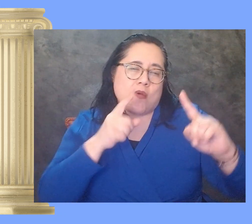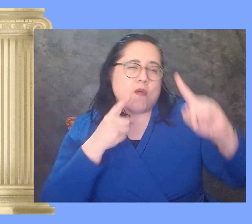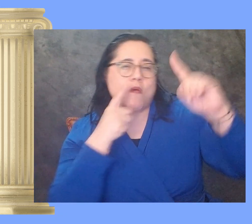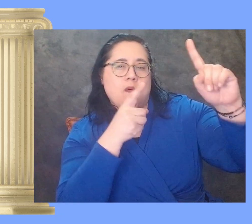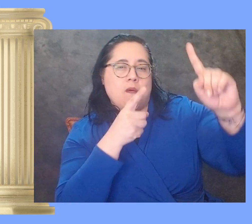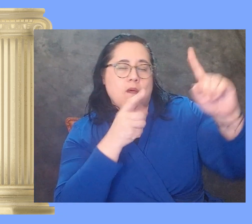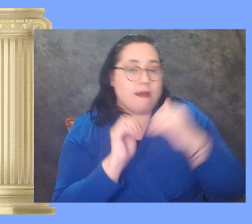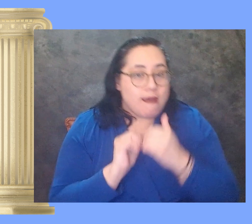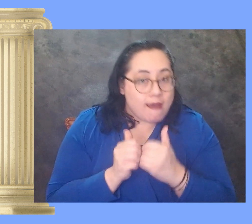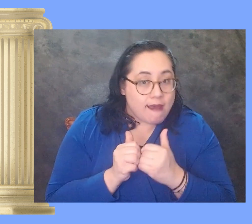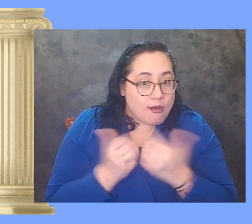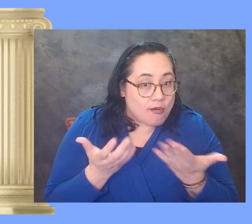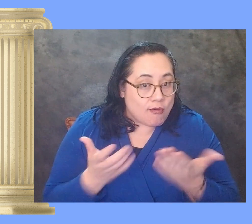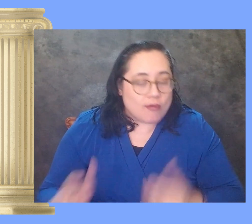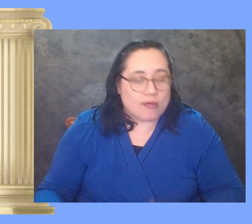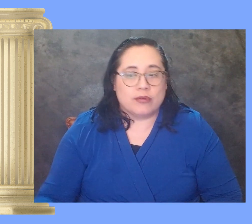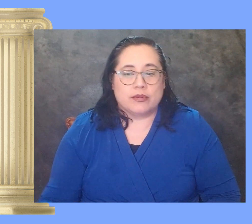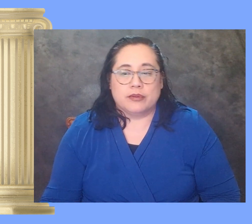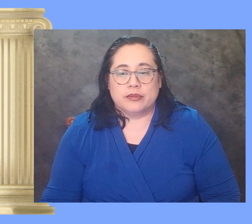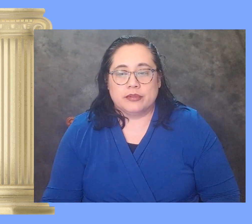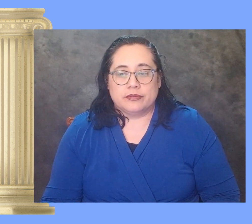work?